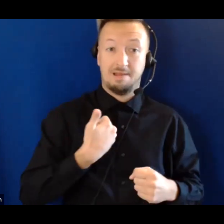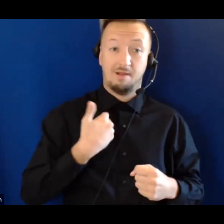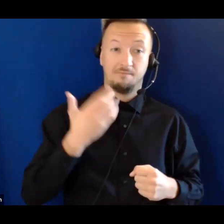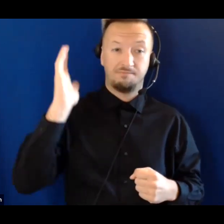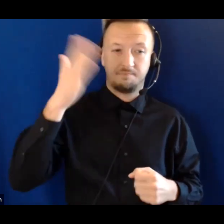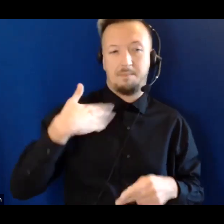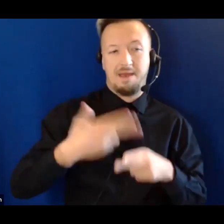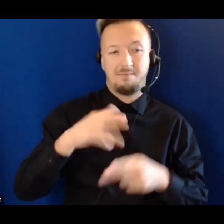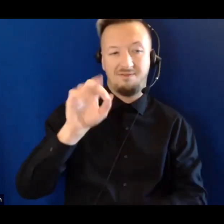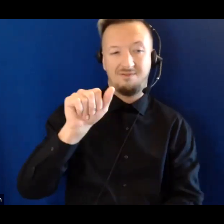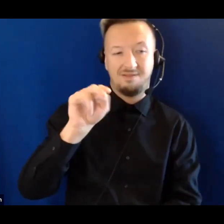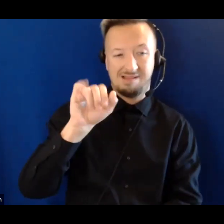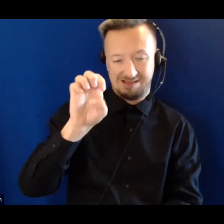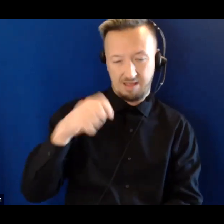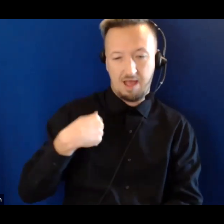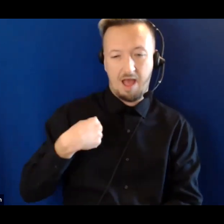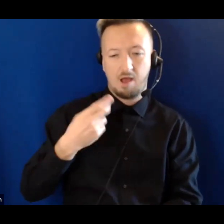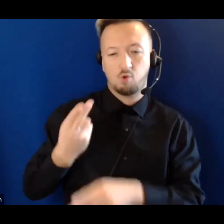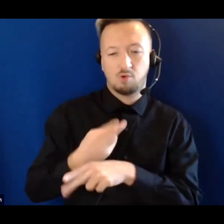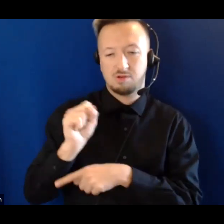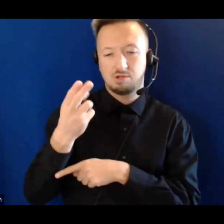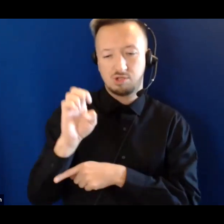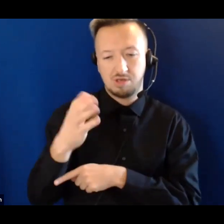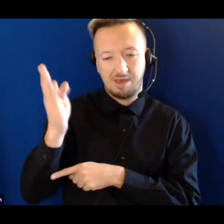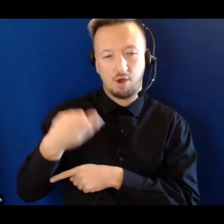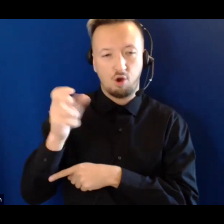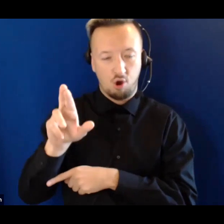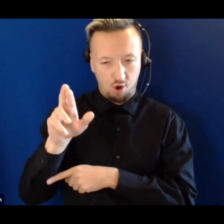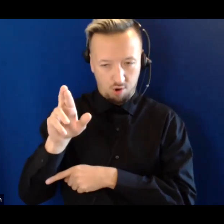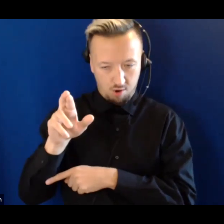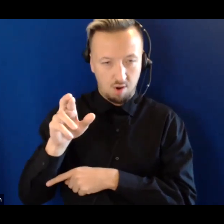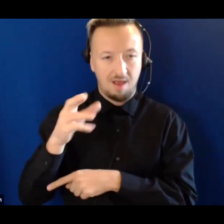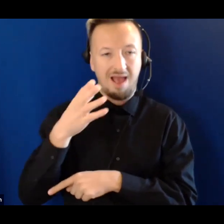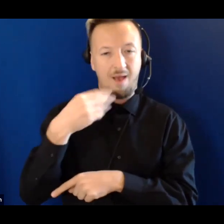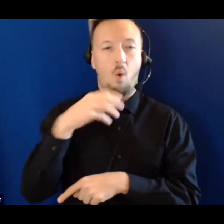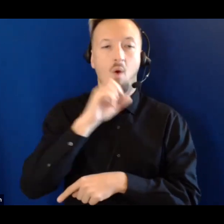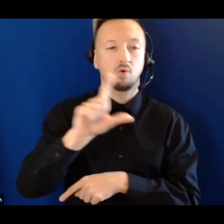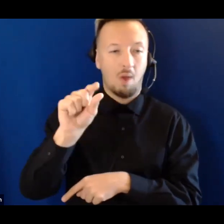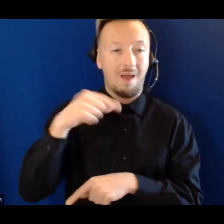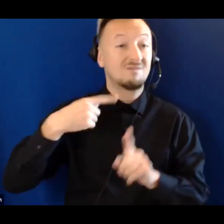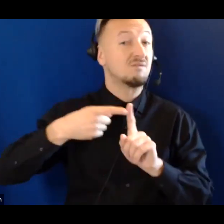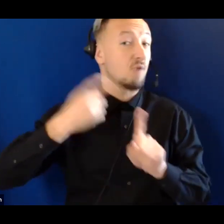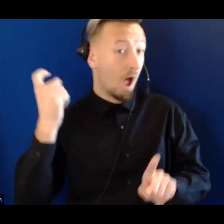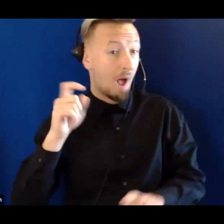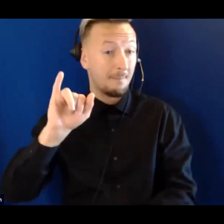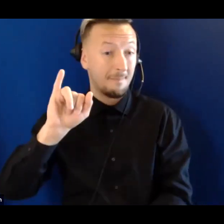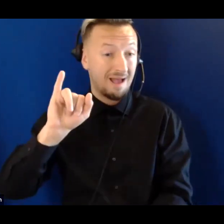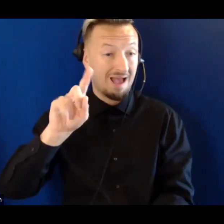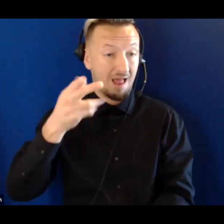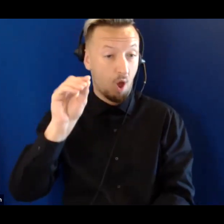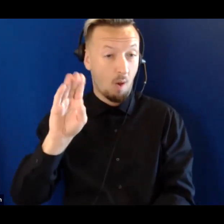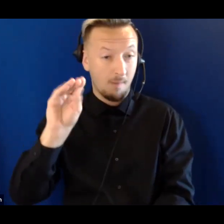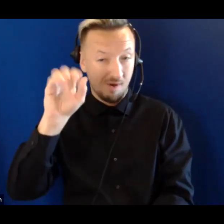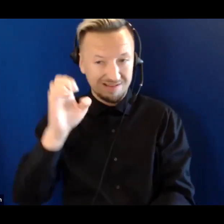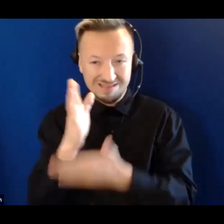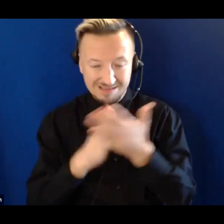is Fantasy. I use she, her pronouns. I'm 20 years old. I'm from Boise, Idaho, so I can see in the chat that